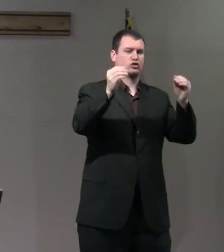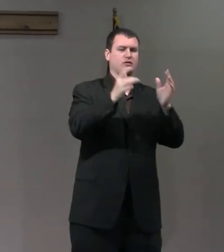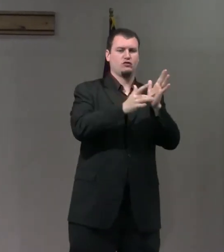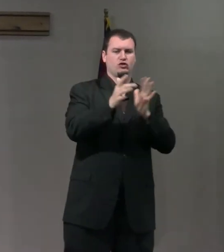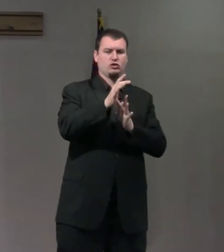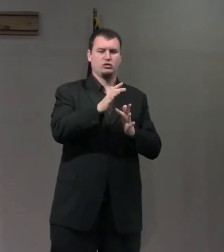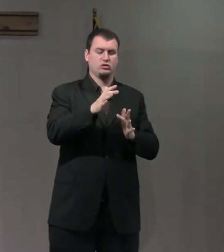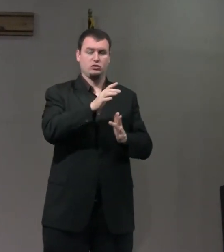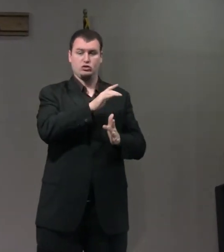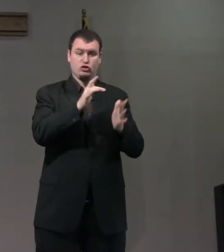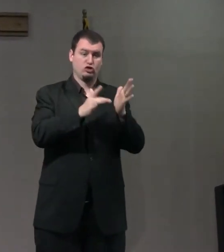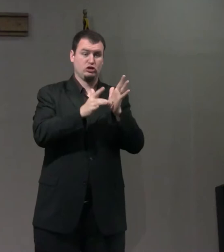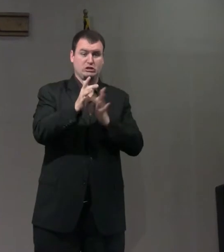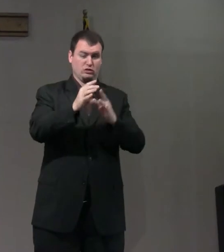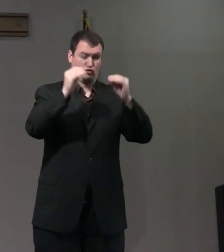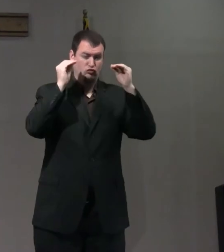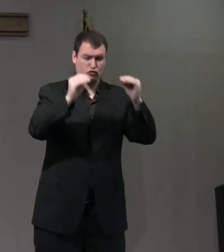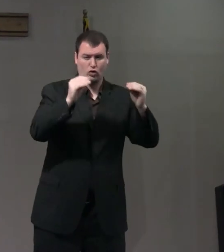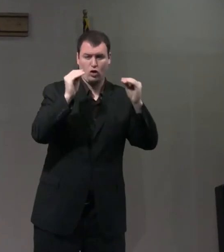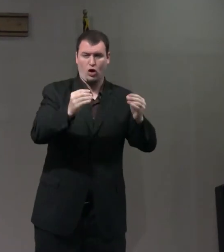Our first point is the teaching of Jesus.